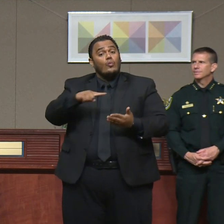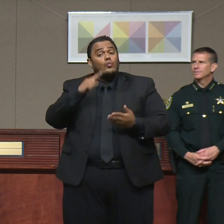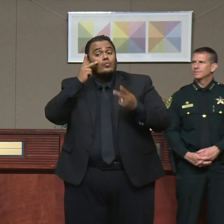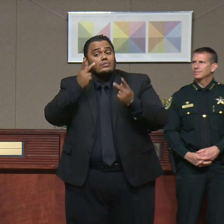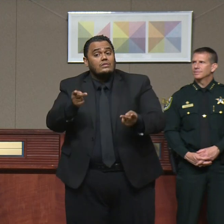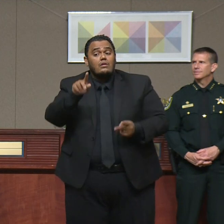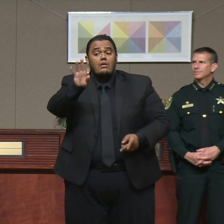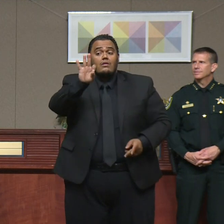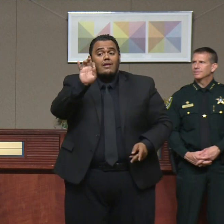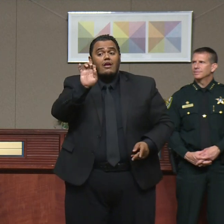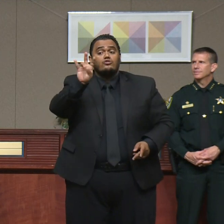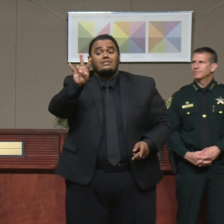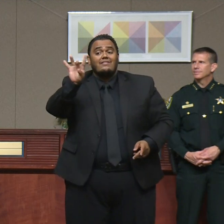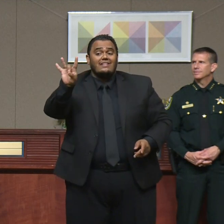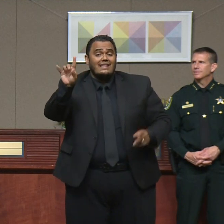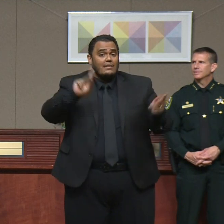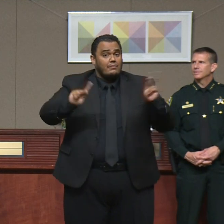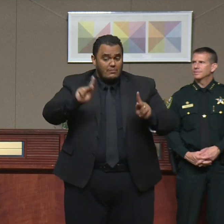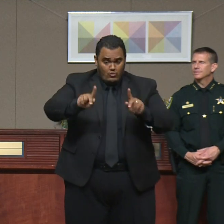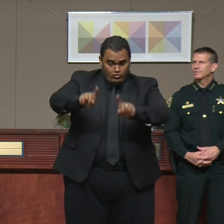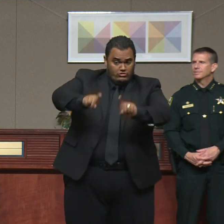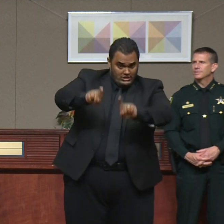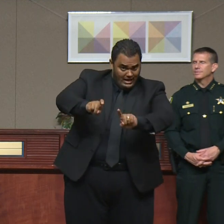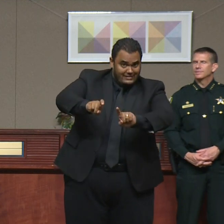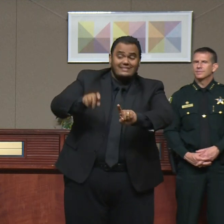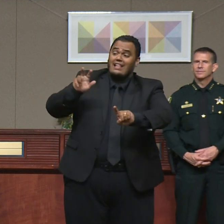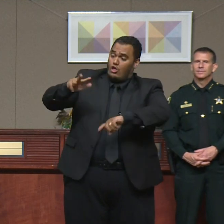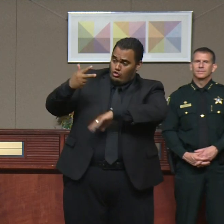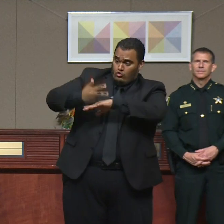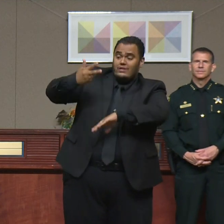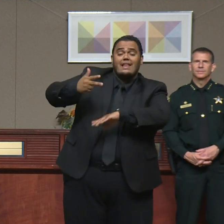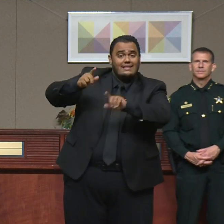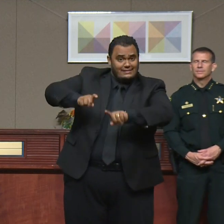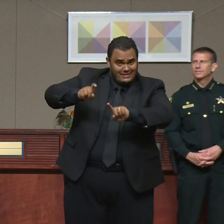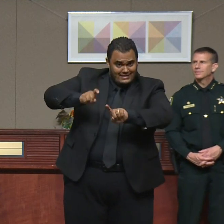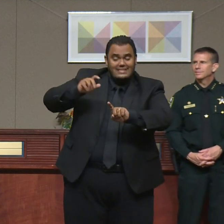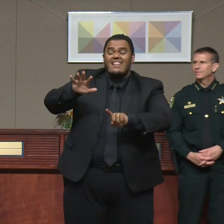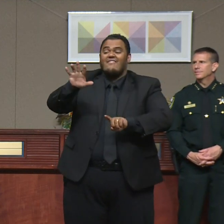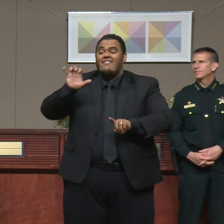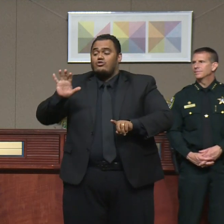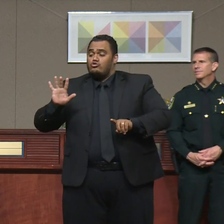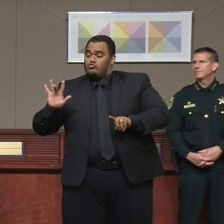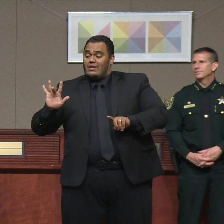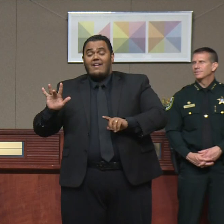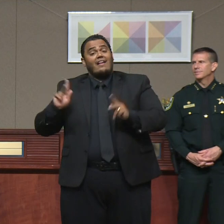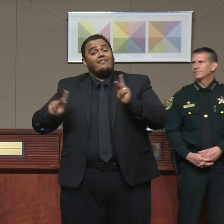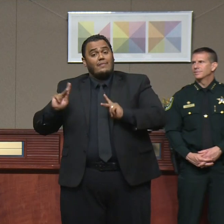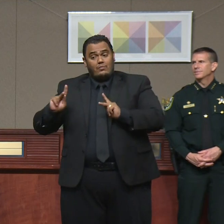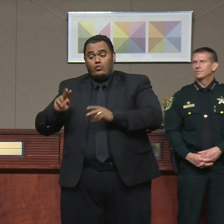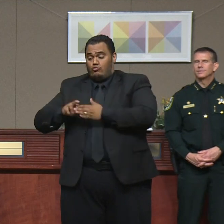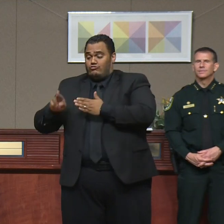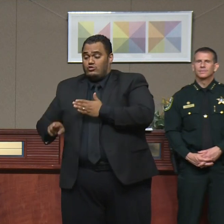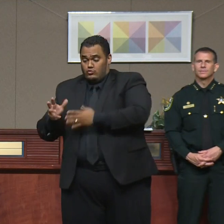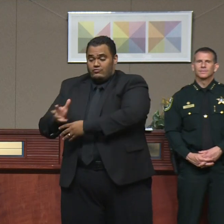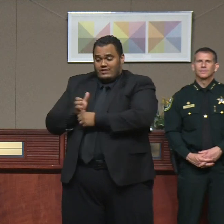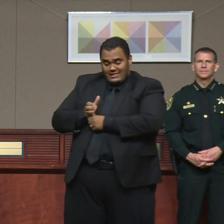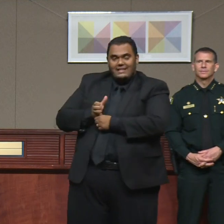978 in the 3 days of testing. 525 results have come back, and of those, 4 were positive.